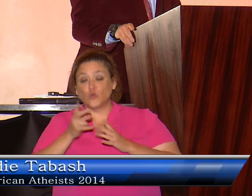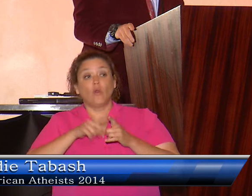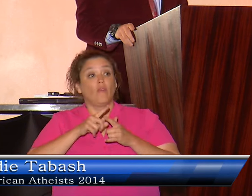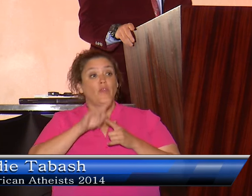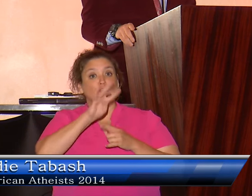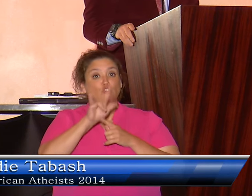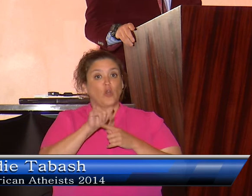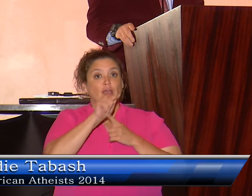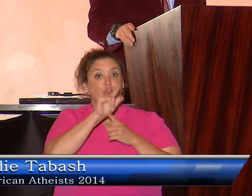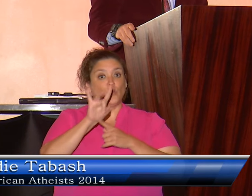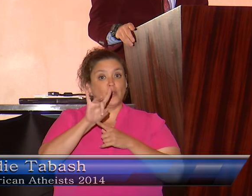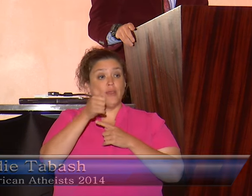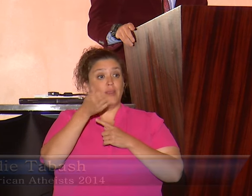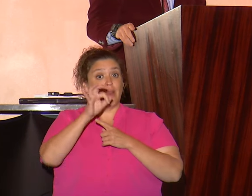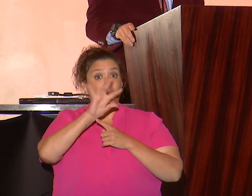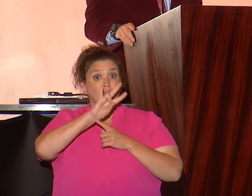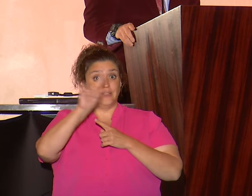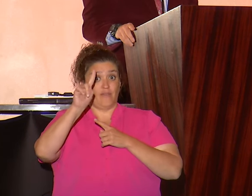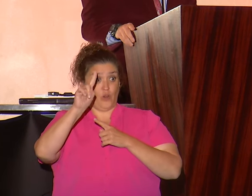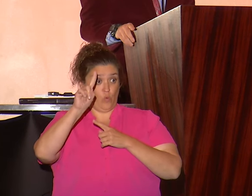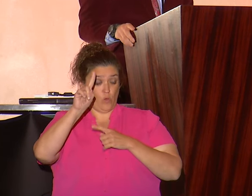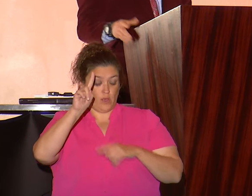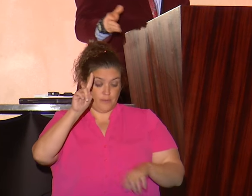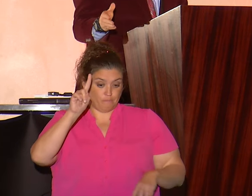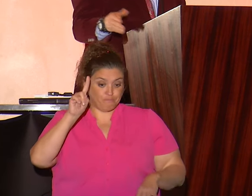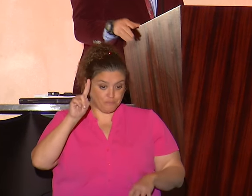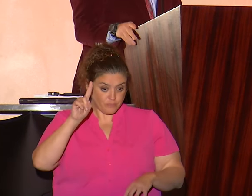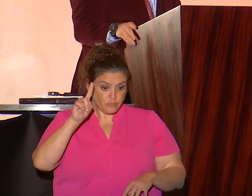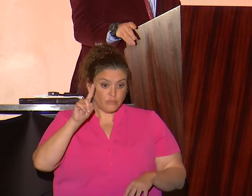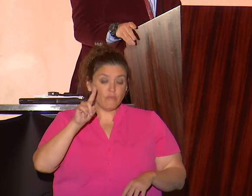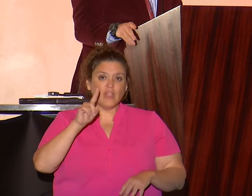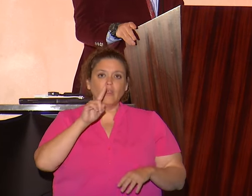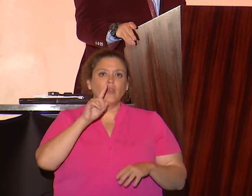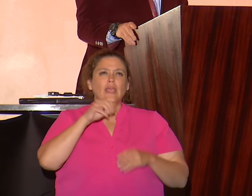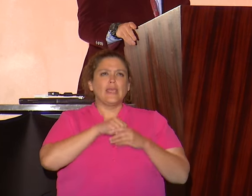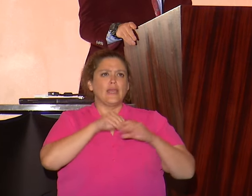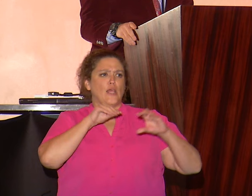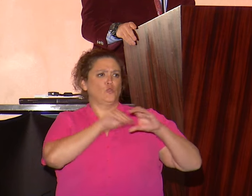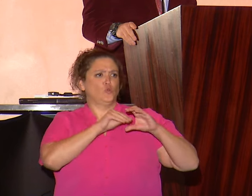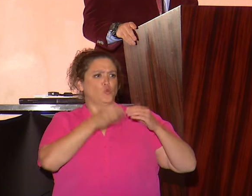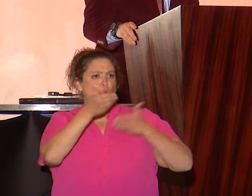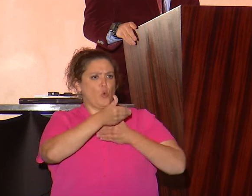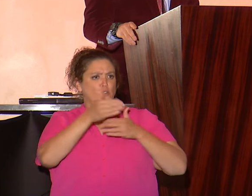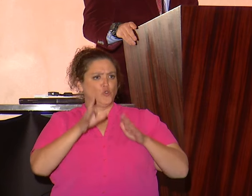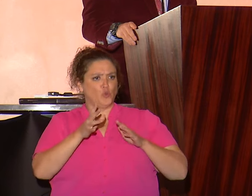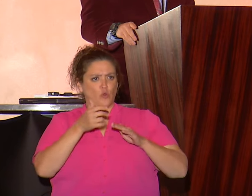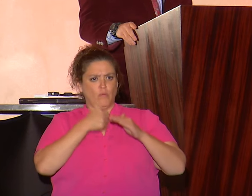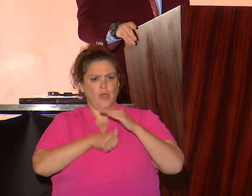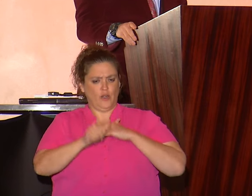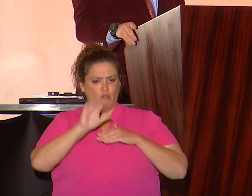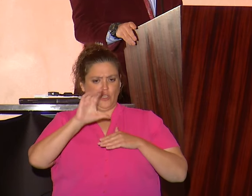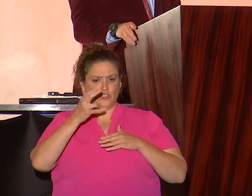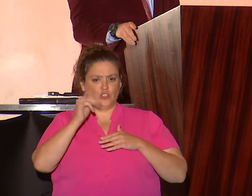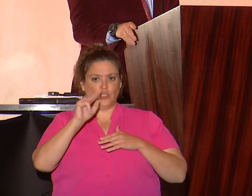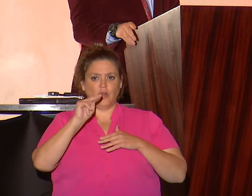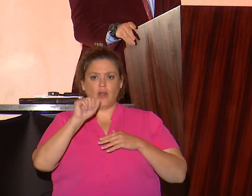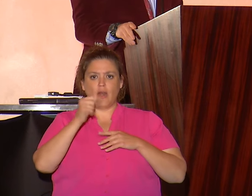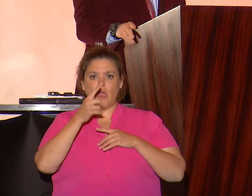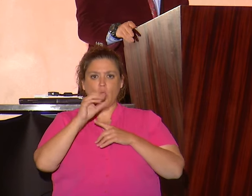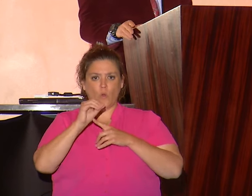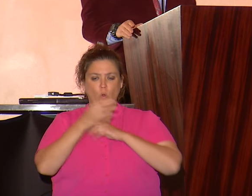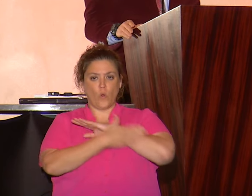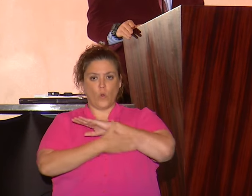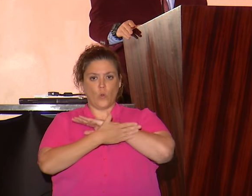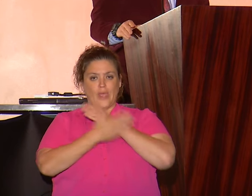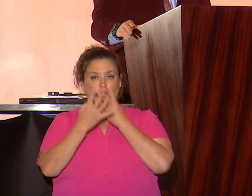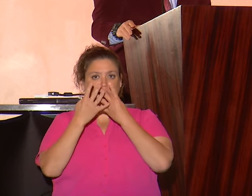July 28, 1971, in a storage room beneath the Chenango County